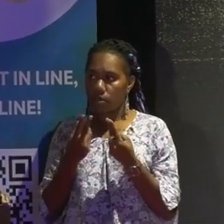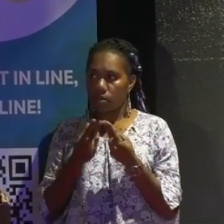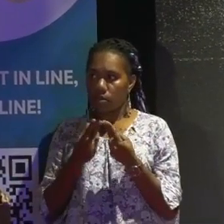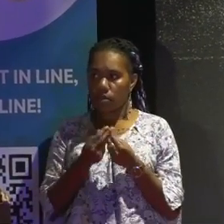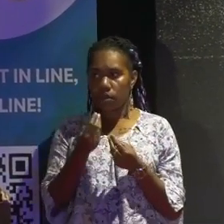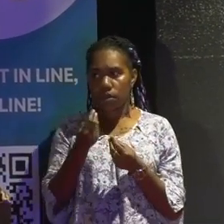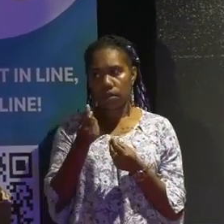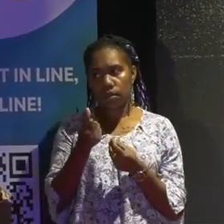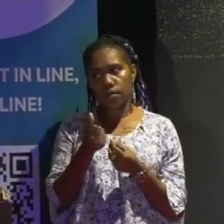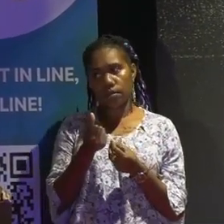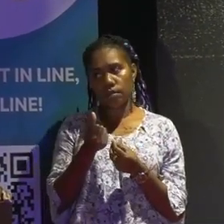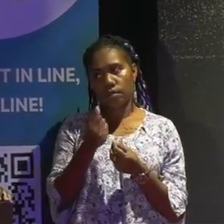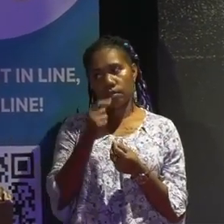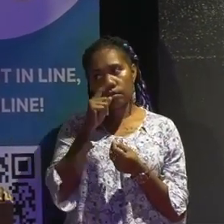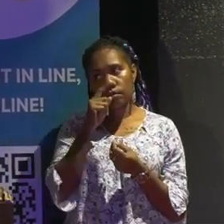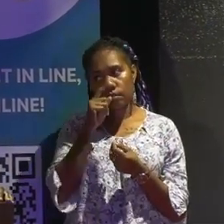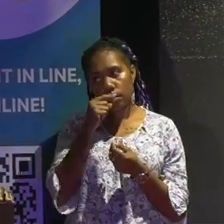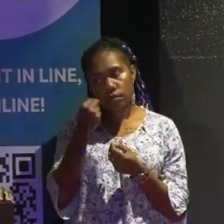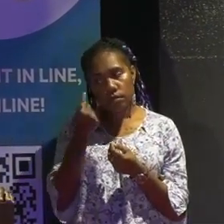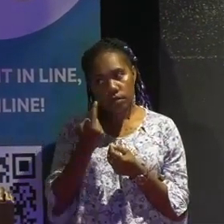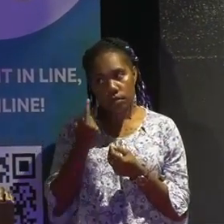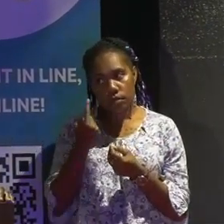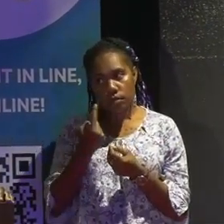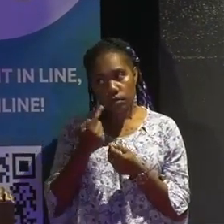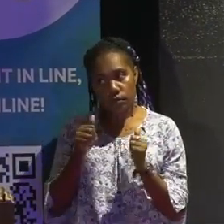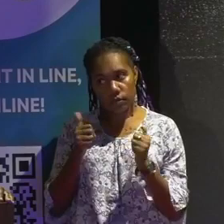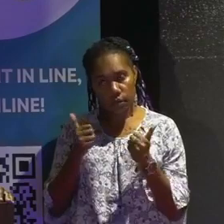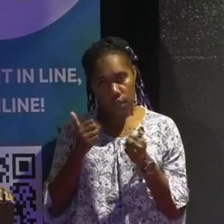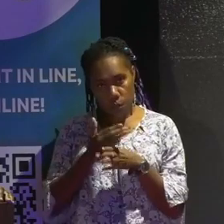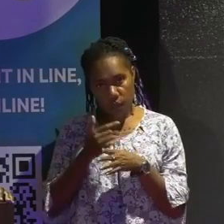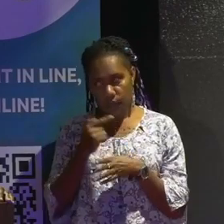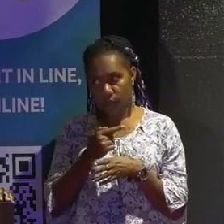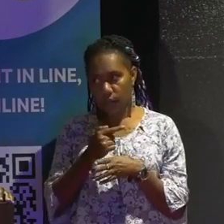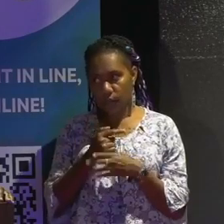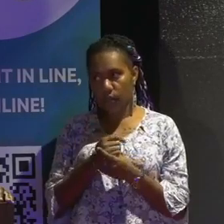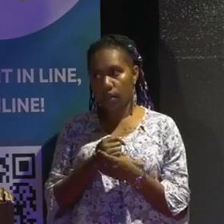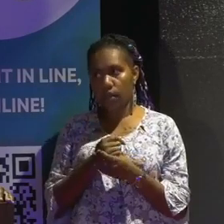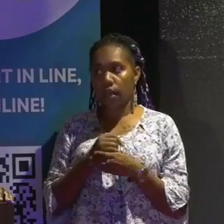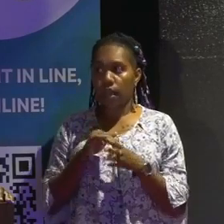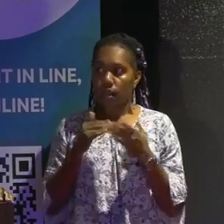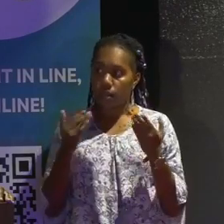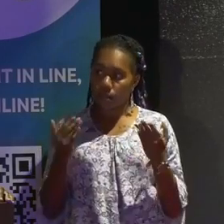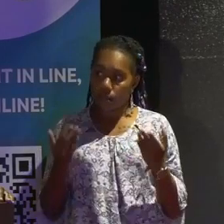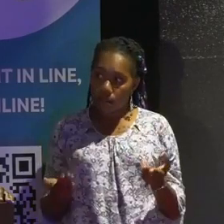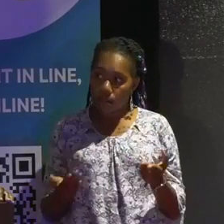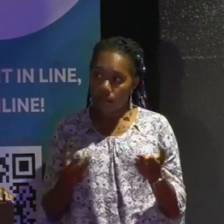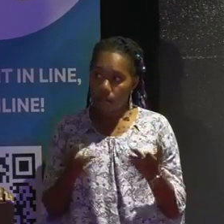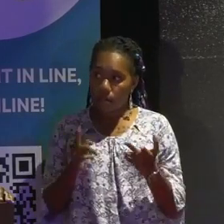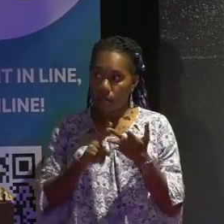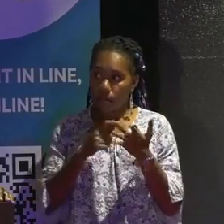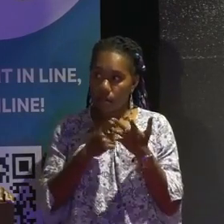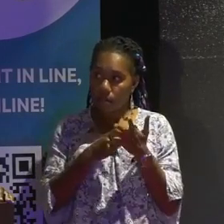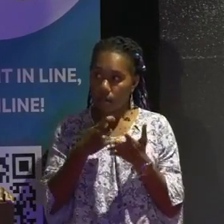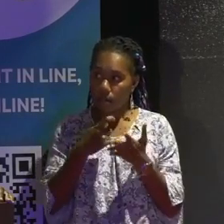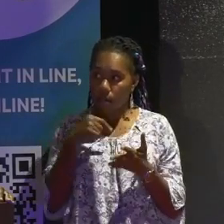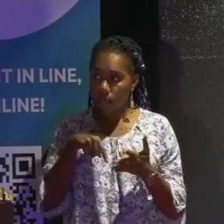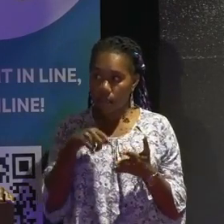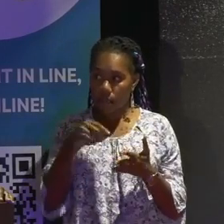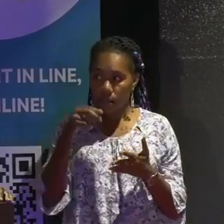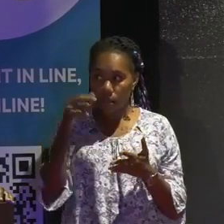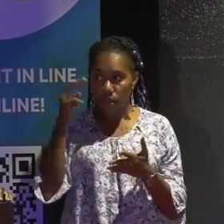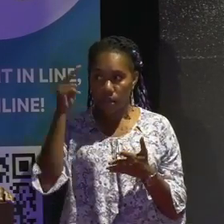wages, salary, and us. So currently the inflation in the country is quite